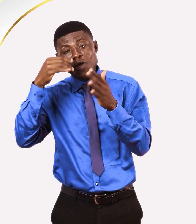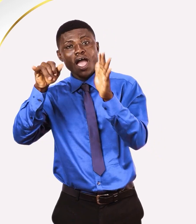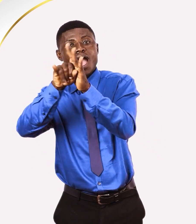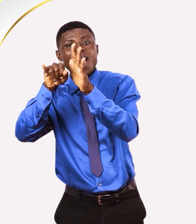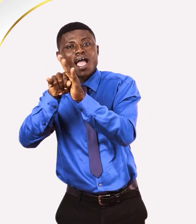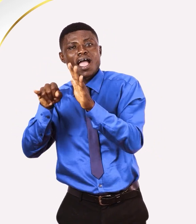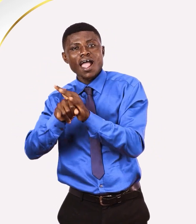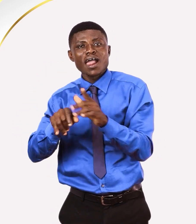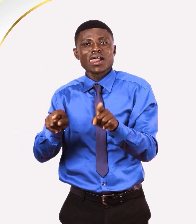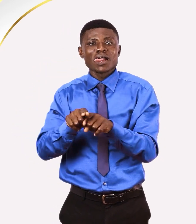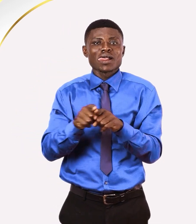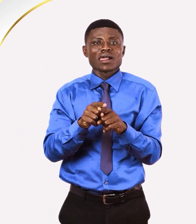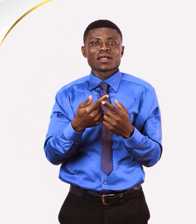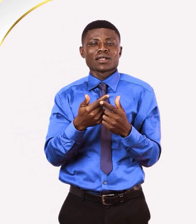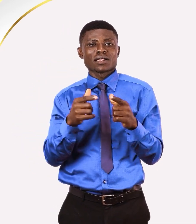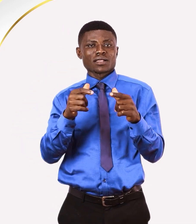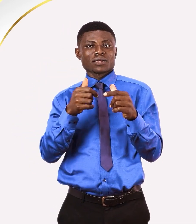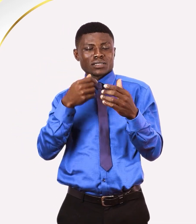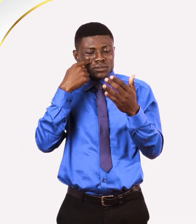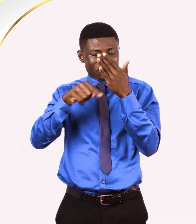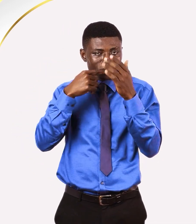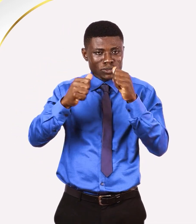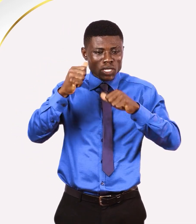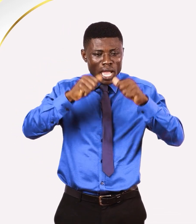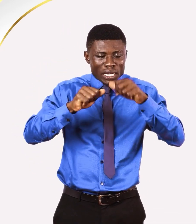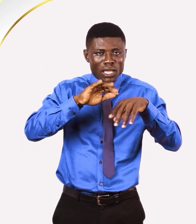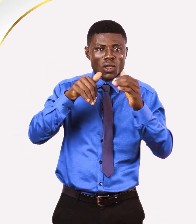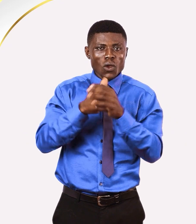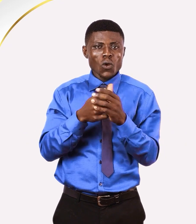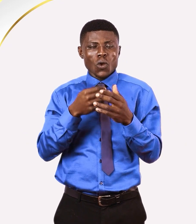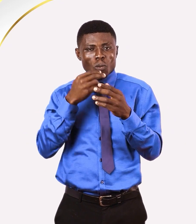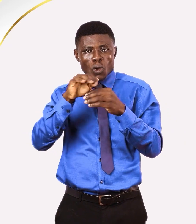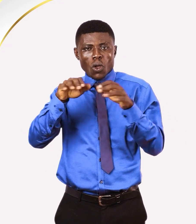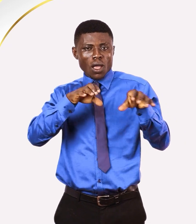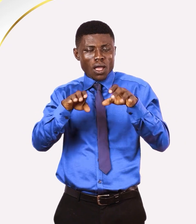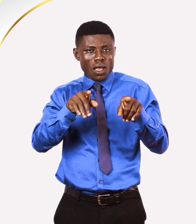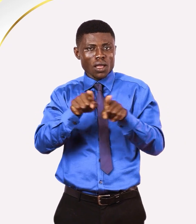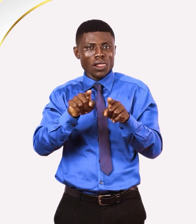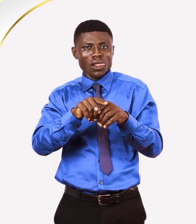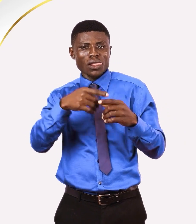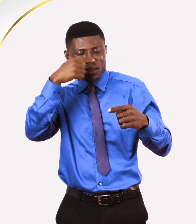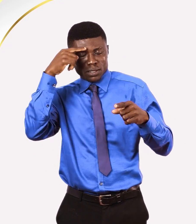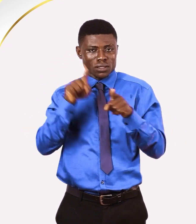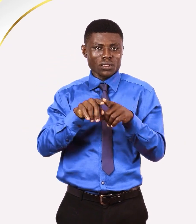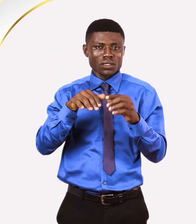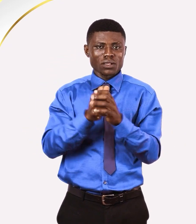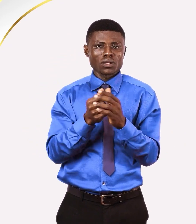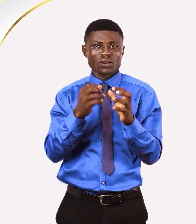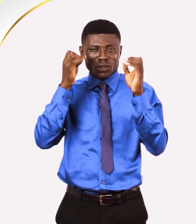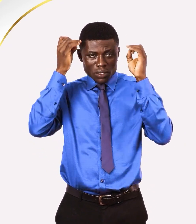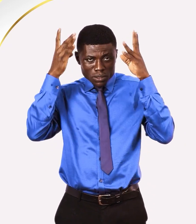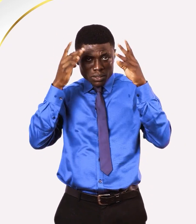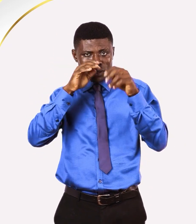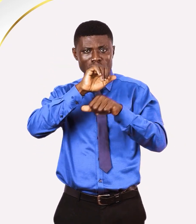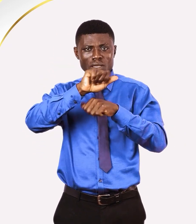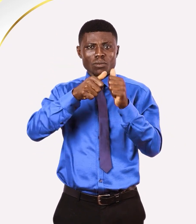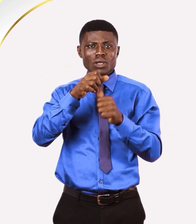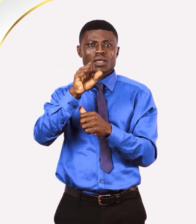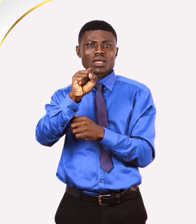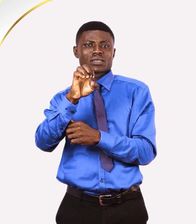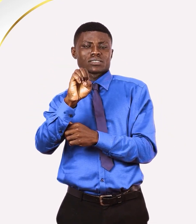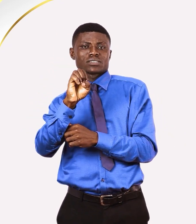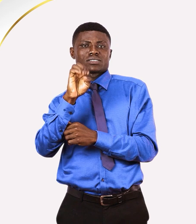for identifying, analyzing, and monitoring the operational, compliance, and reputational risks